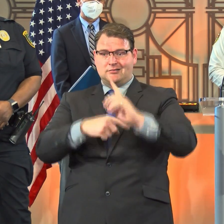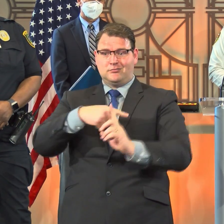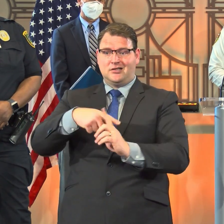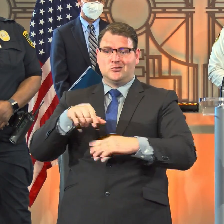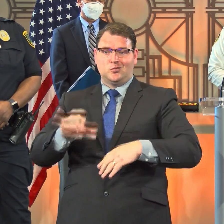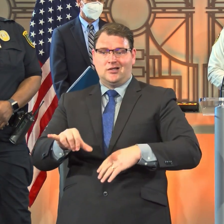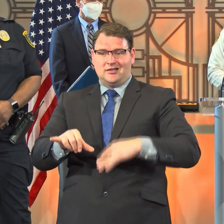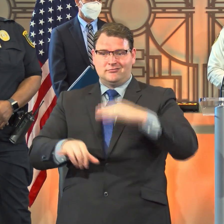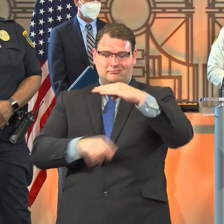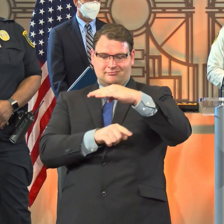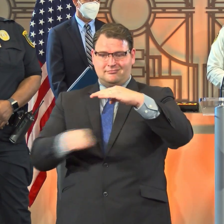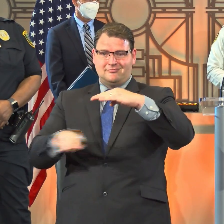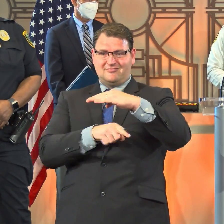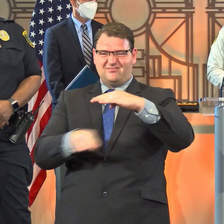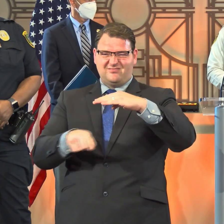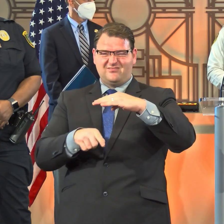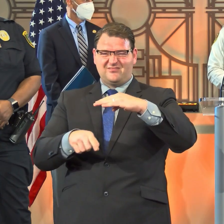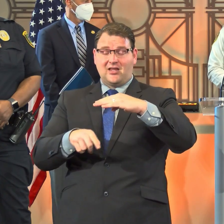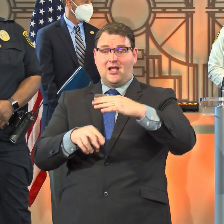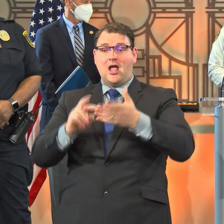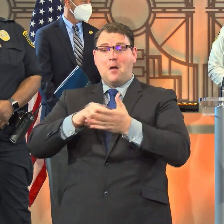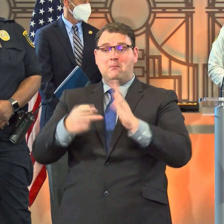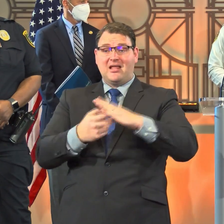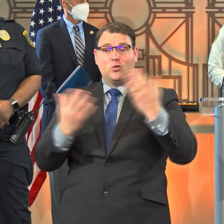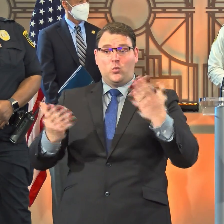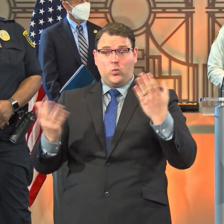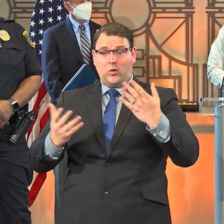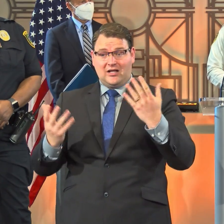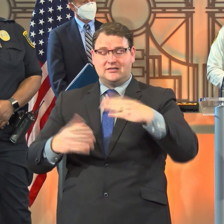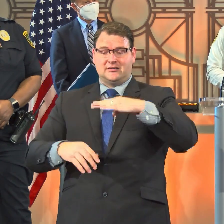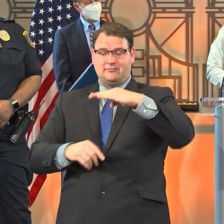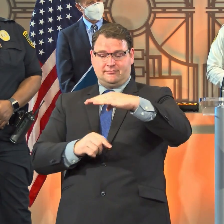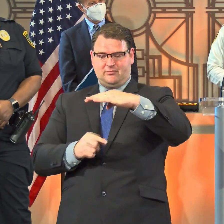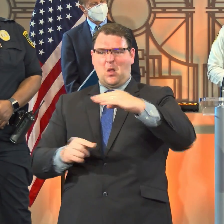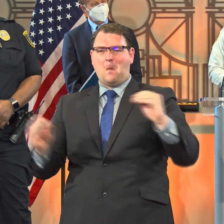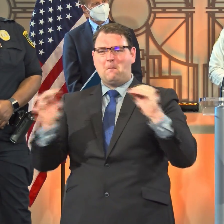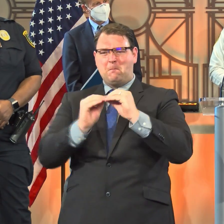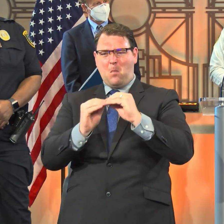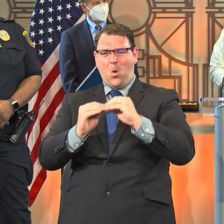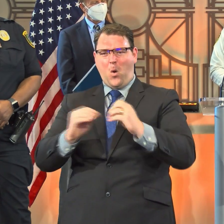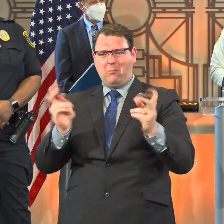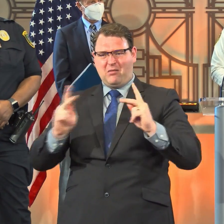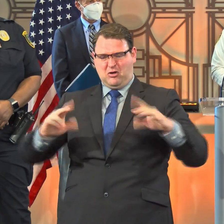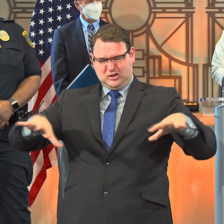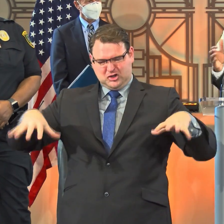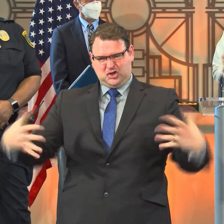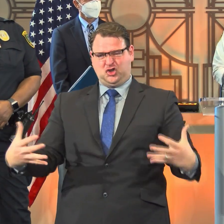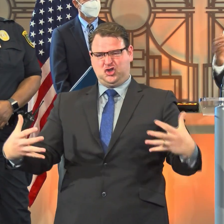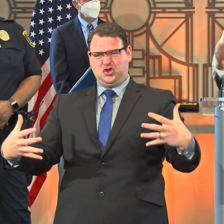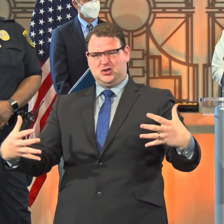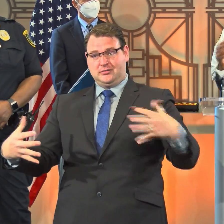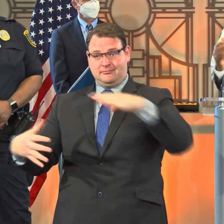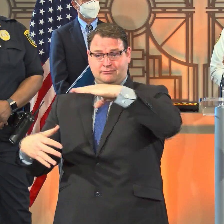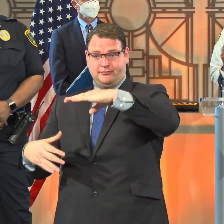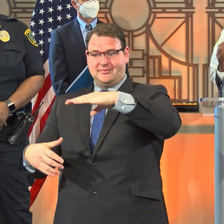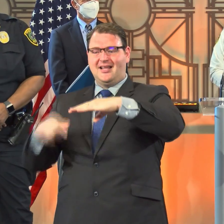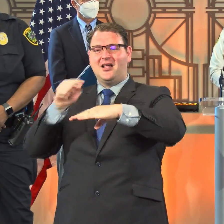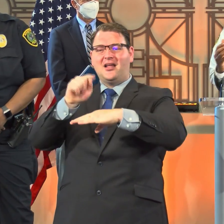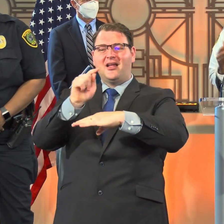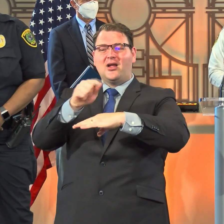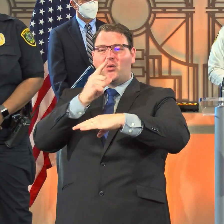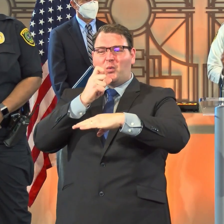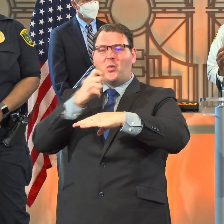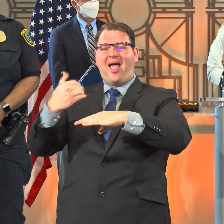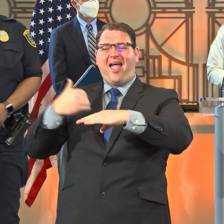people testing positive will be lower. Now so